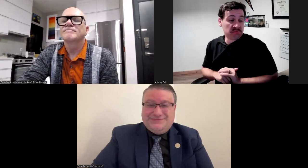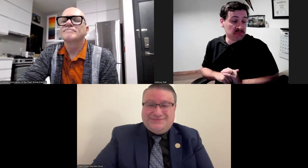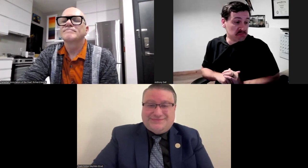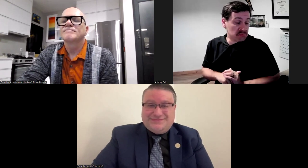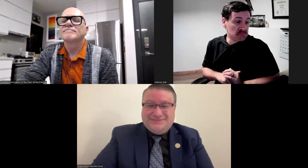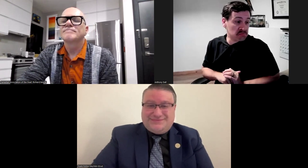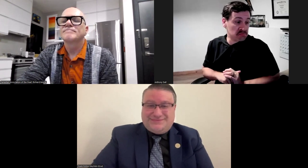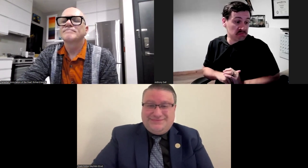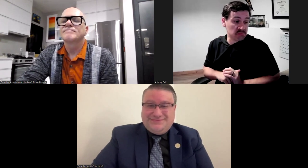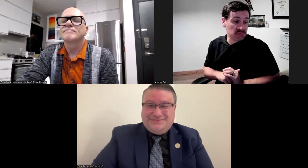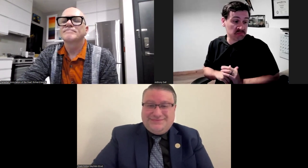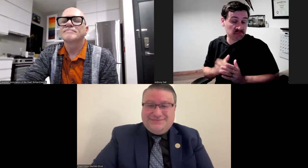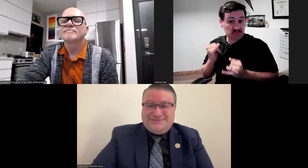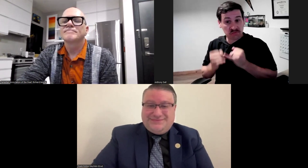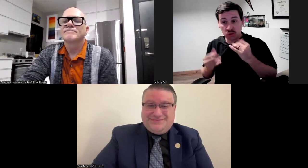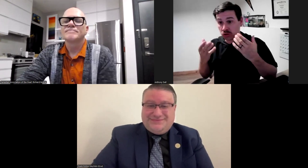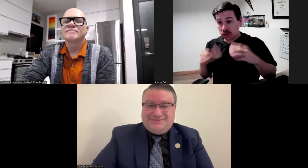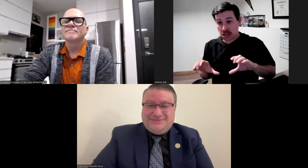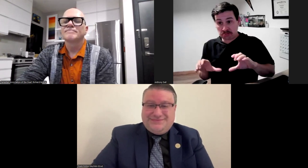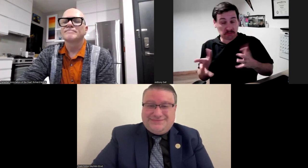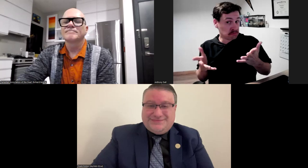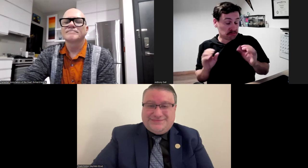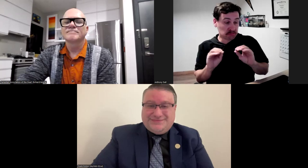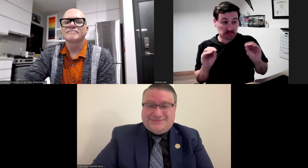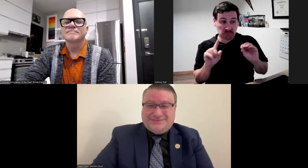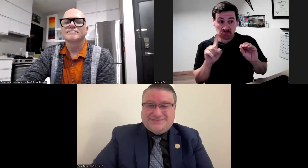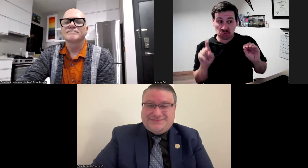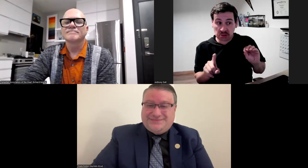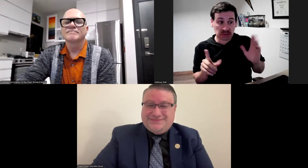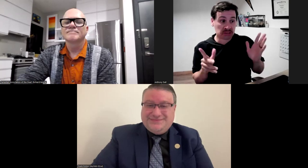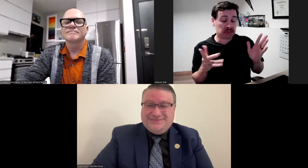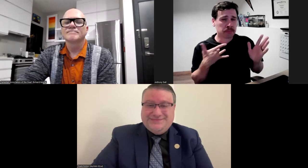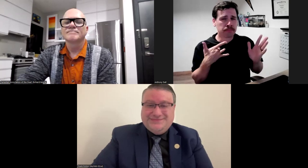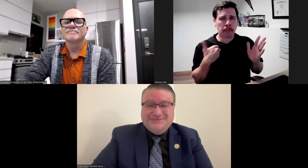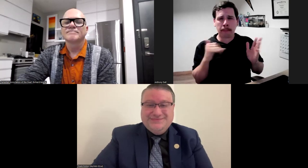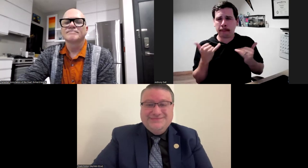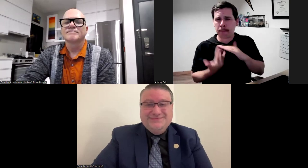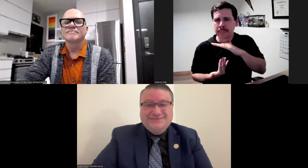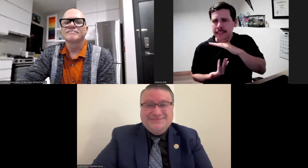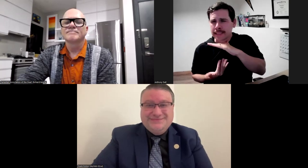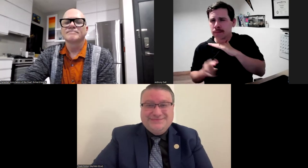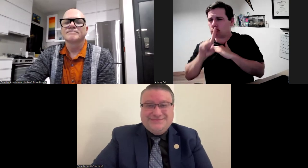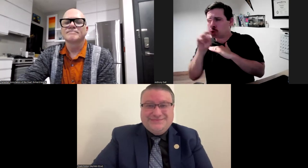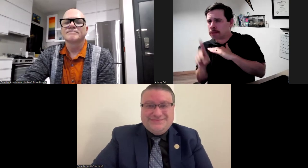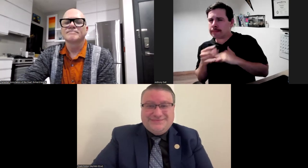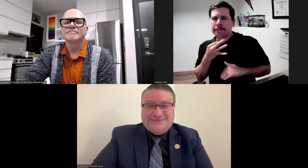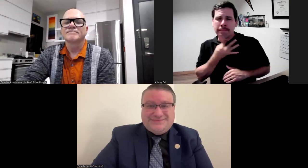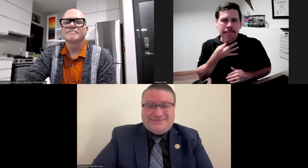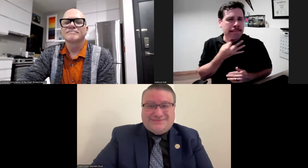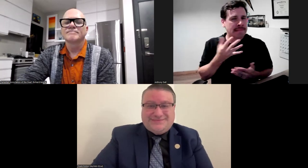up? If not, I mean, I haven't seen any so far. So here's your final chance. If you have a burning question that you